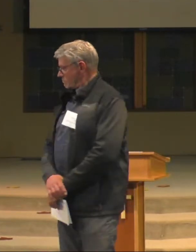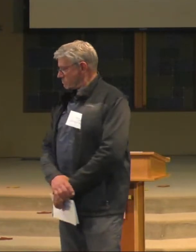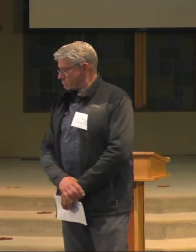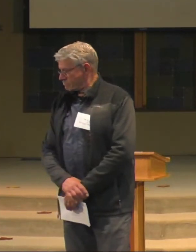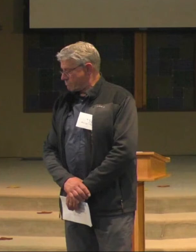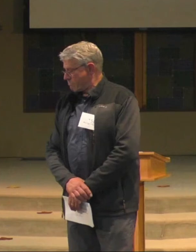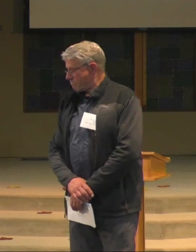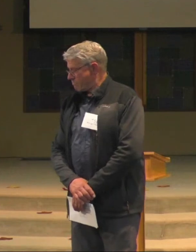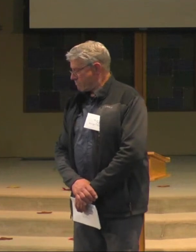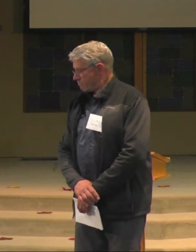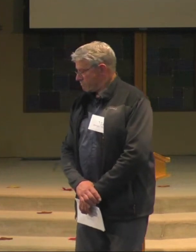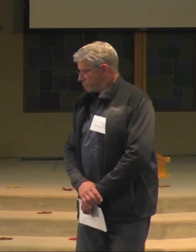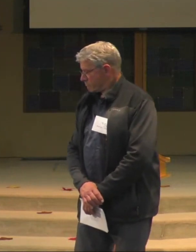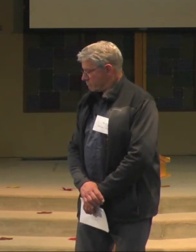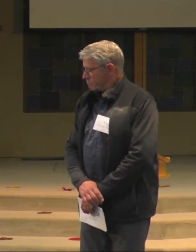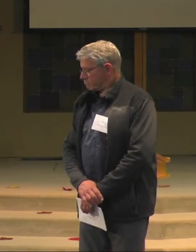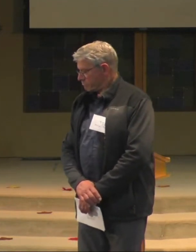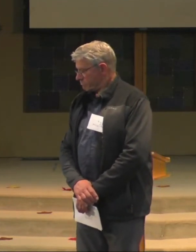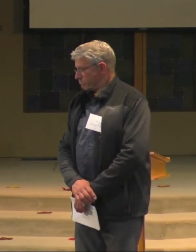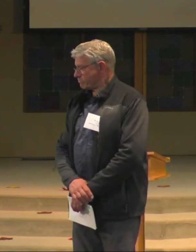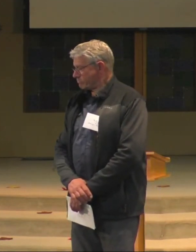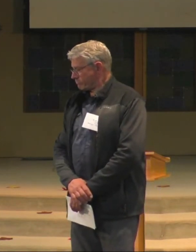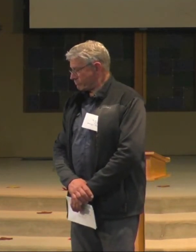we figure out how to adjust our signs.